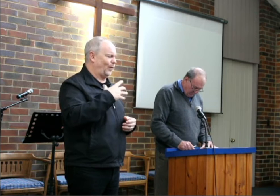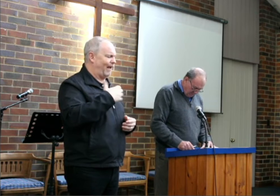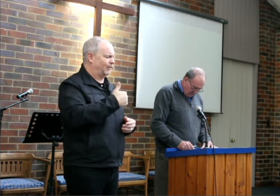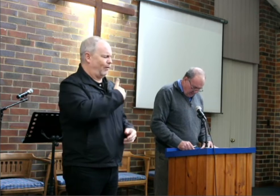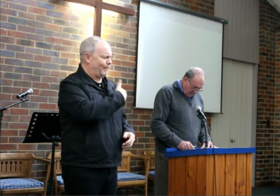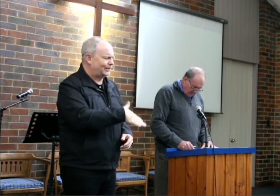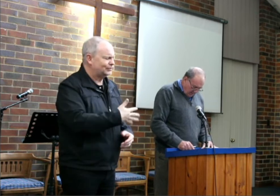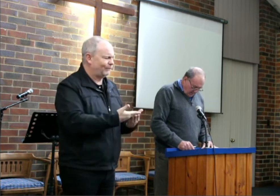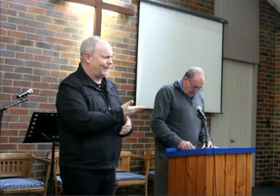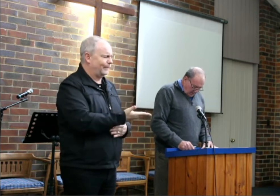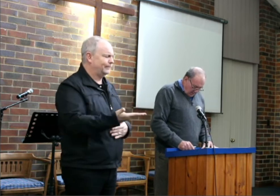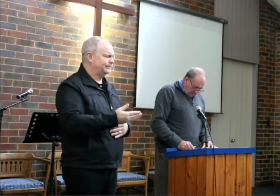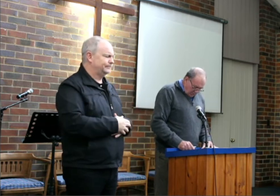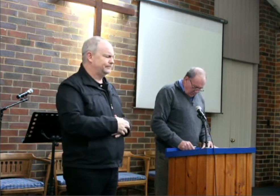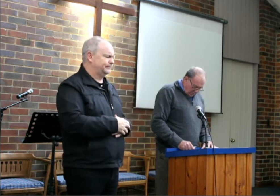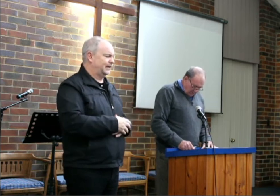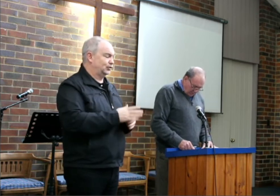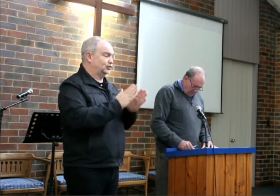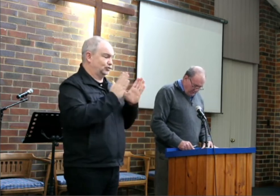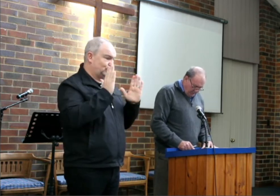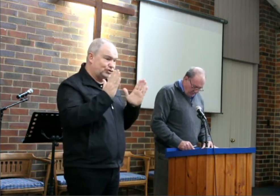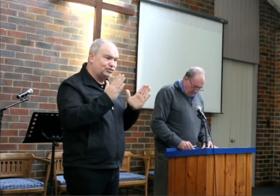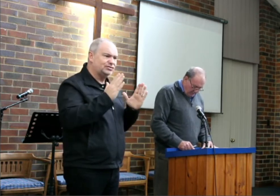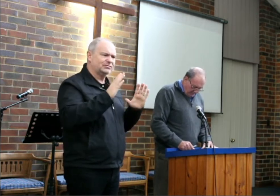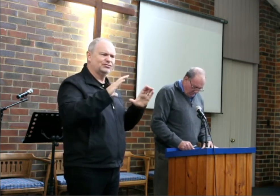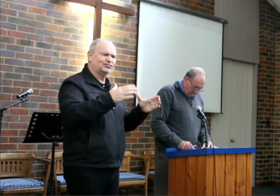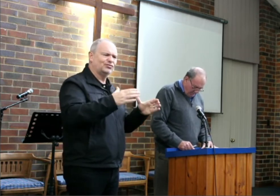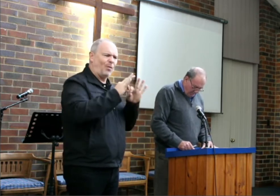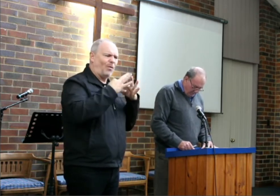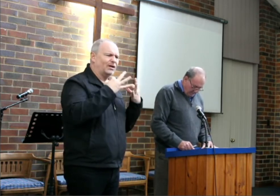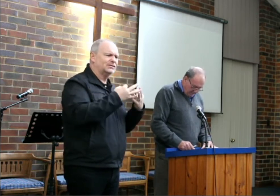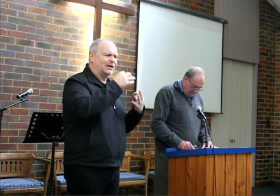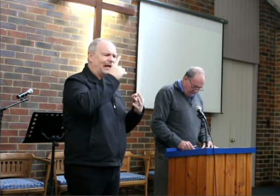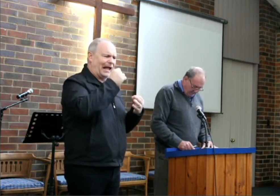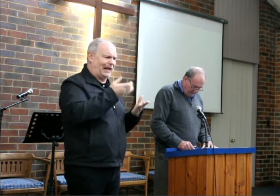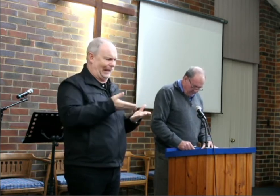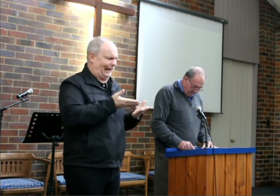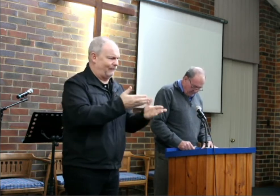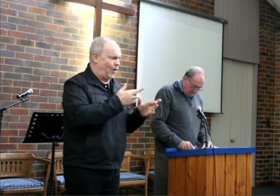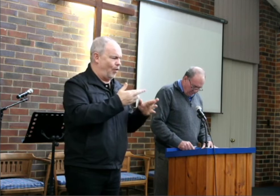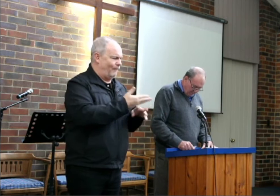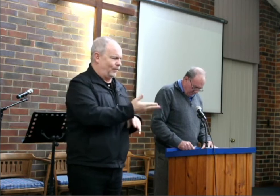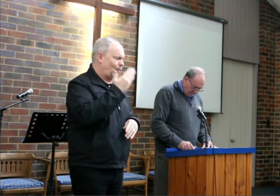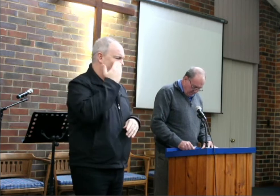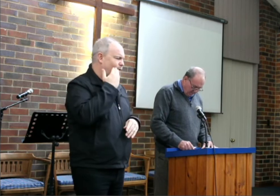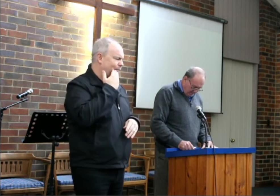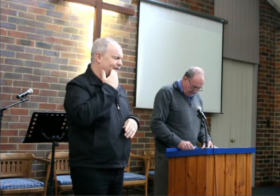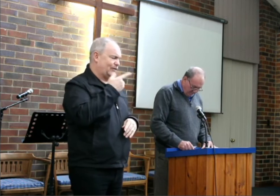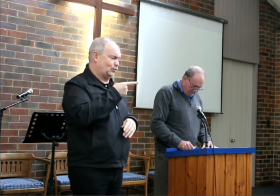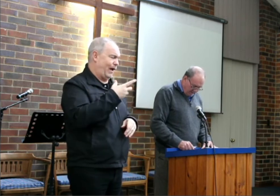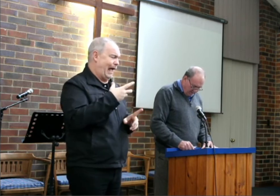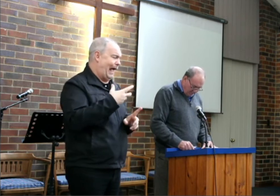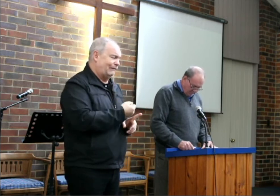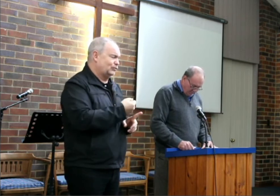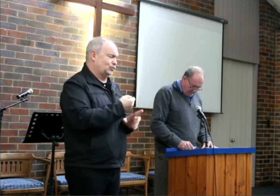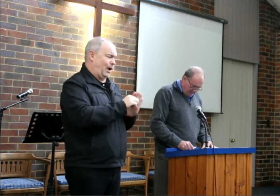compassion, and that the church and people can hold out hope to these women, Father, that it's not a course that they would